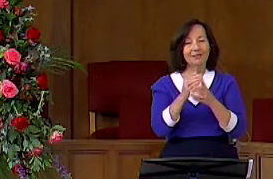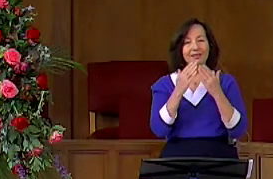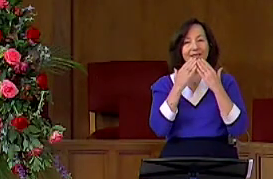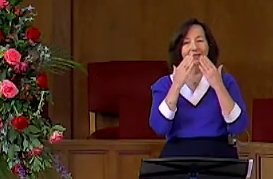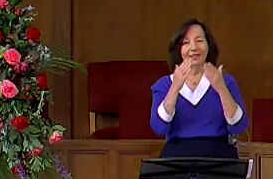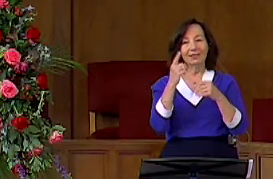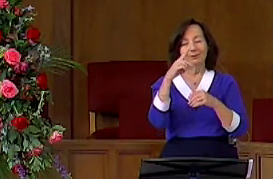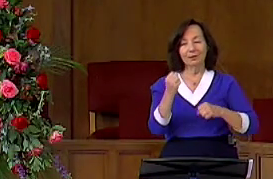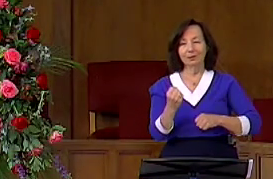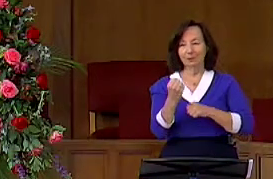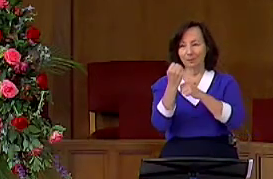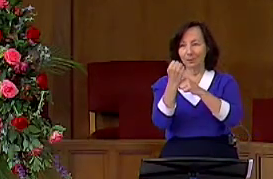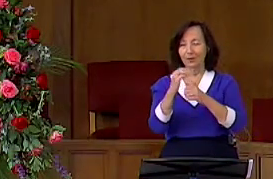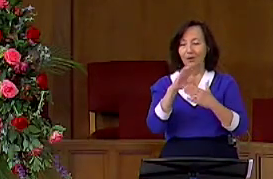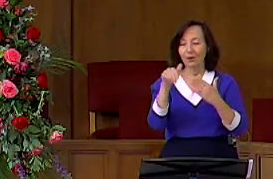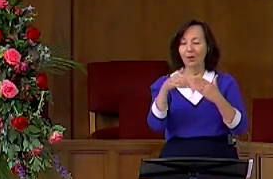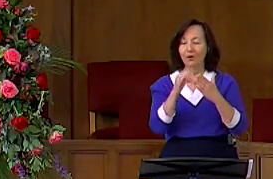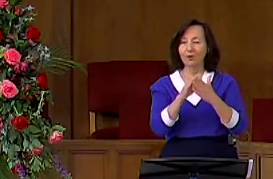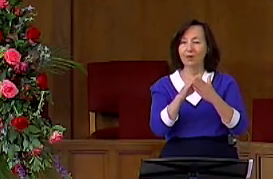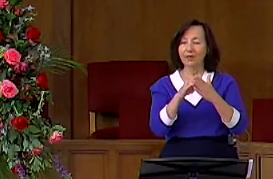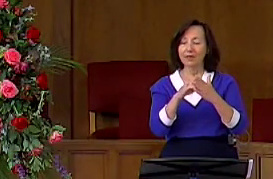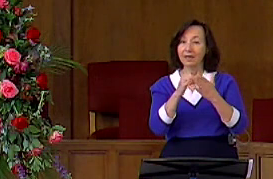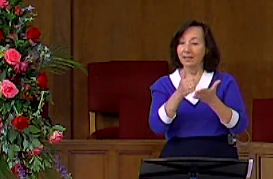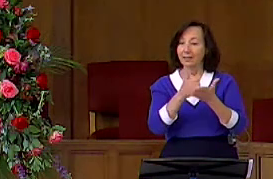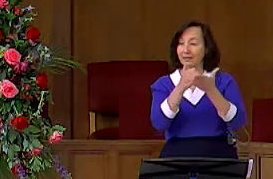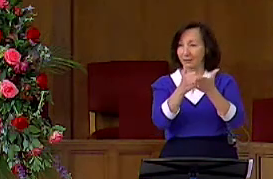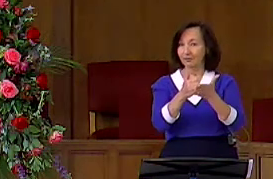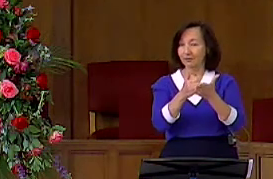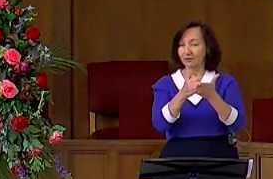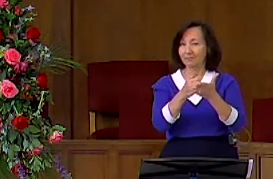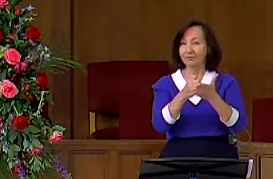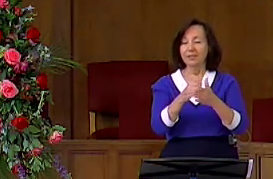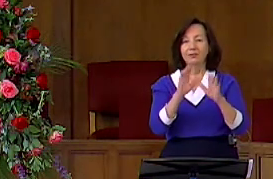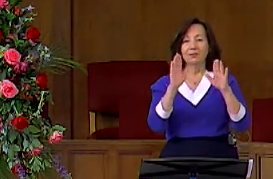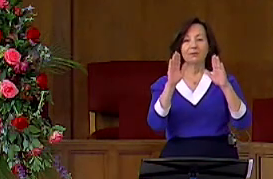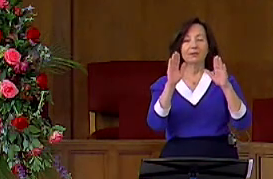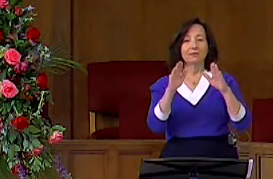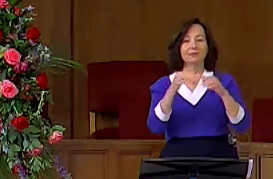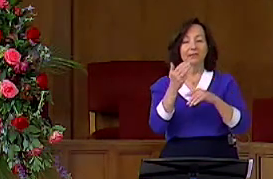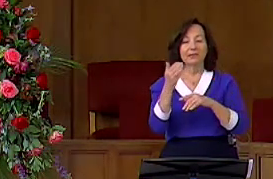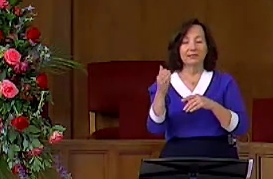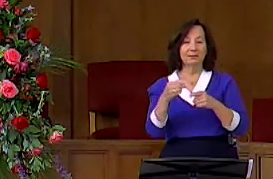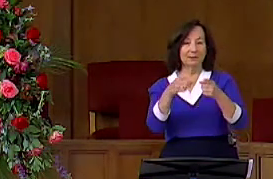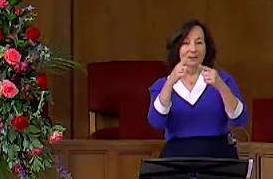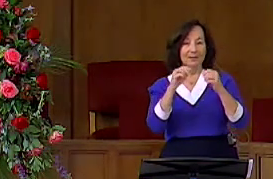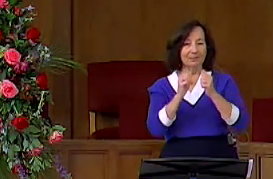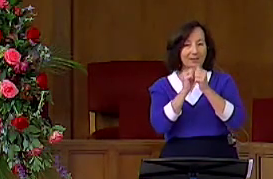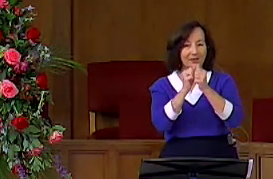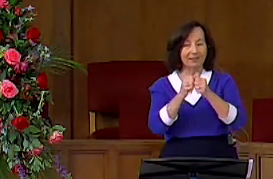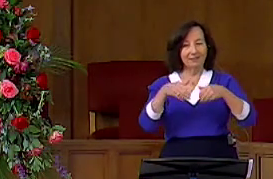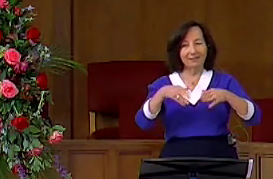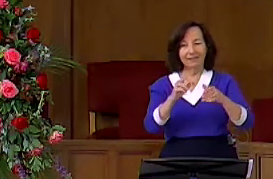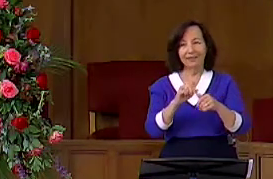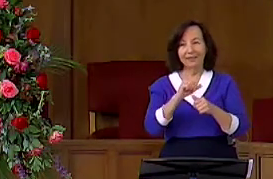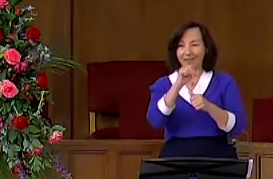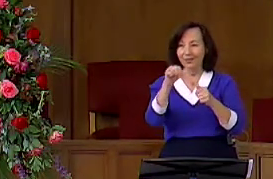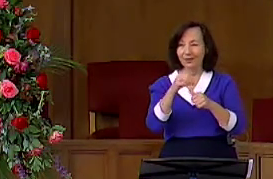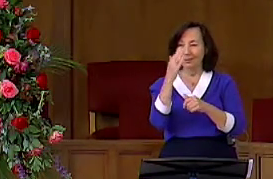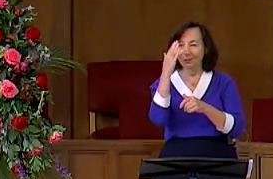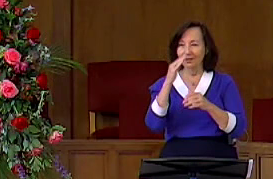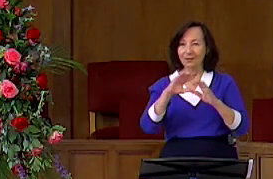for your support, all you that helped with the reception as well. It's just a wonderful thing as we come together and let each other know how